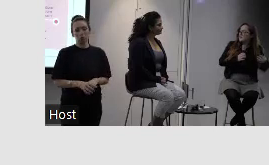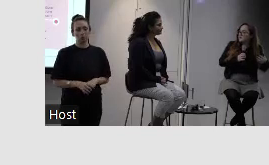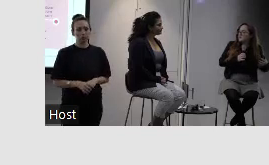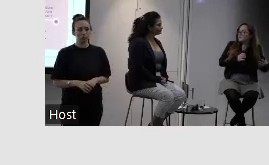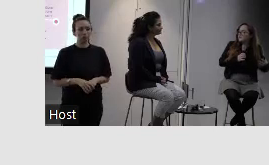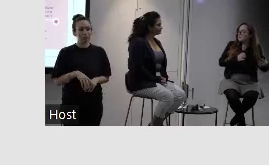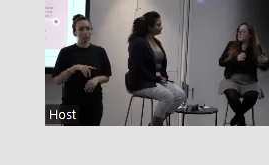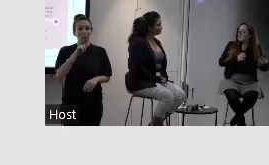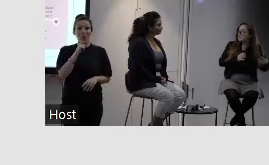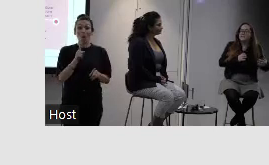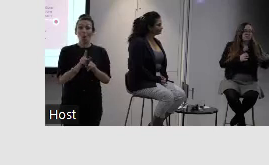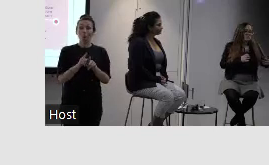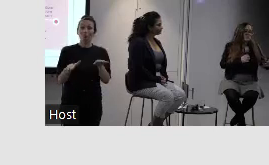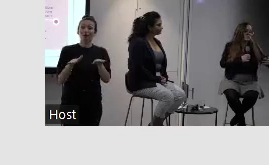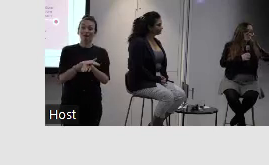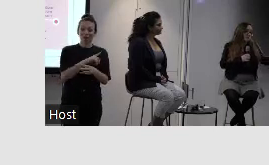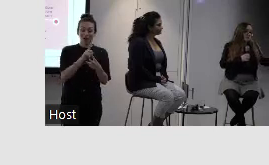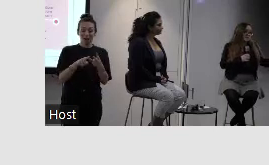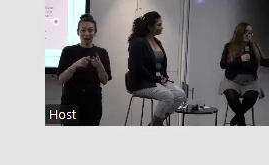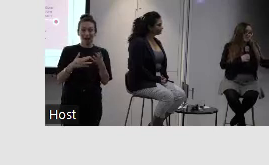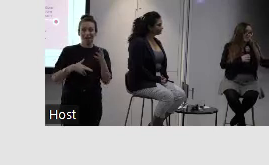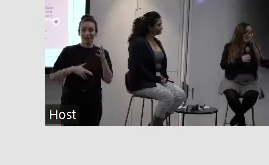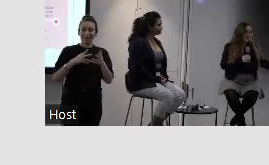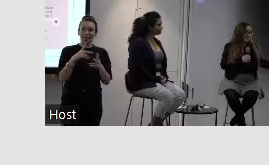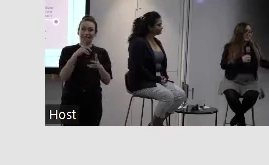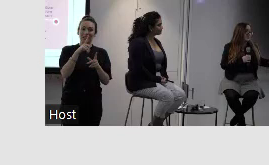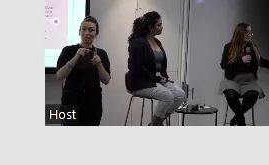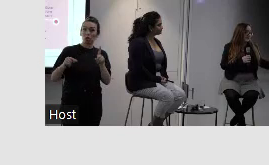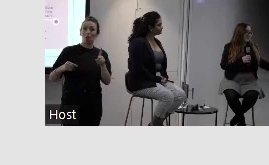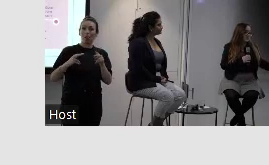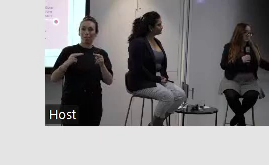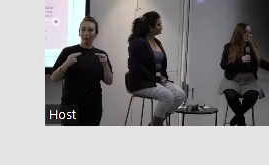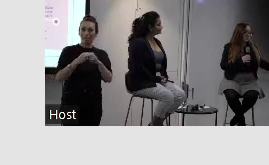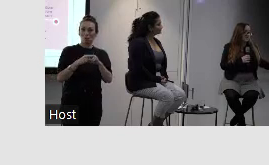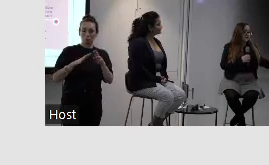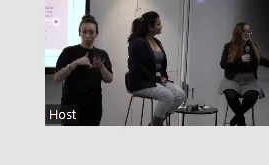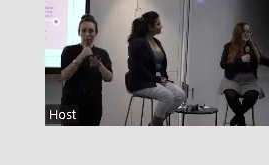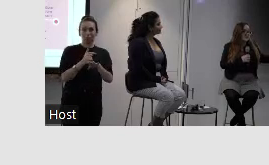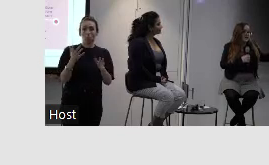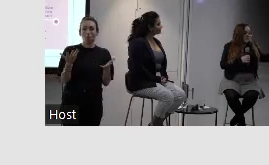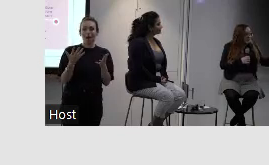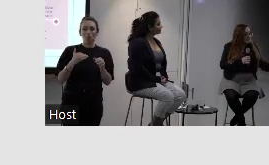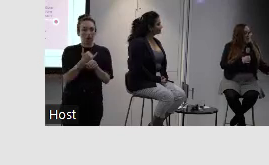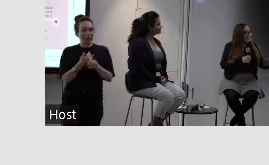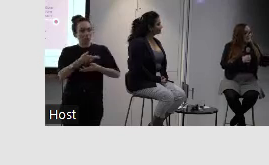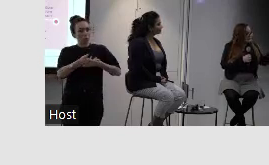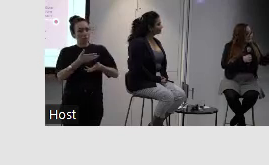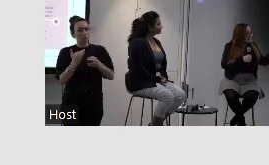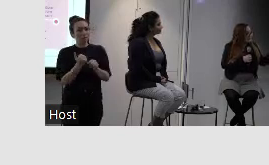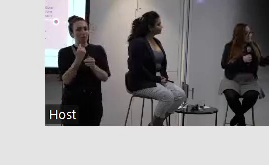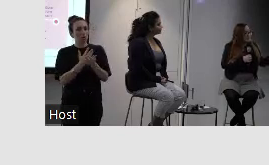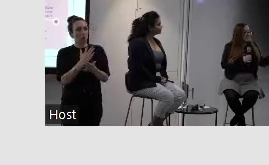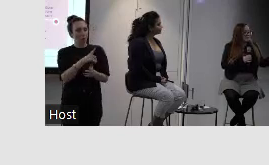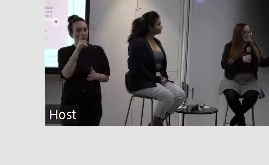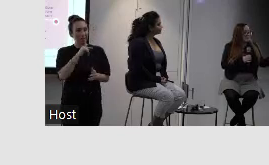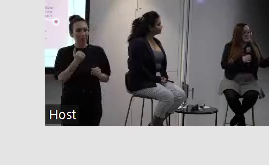I'll discuss how we developed and embedded a digital platform and really a digital ecosystem within clinical services to uplift the capacity